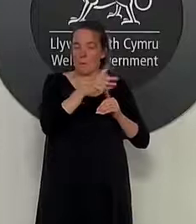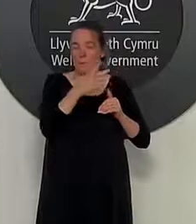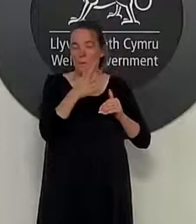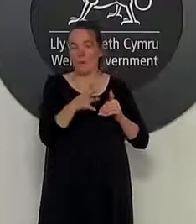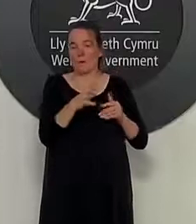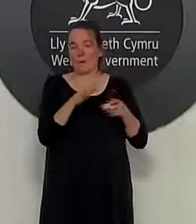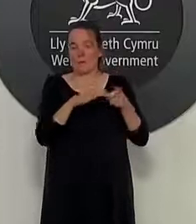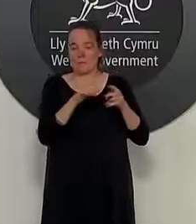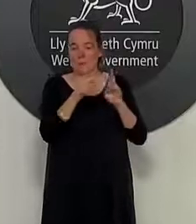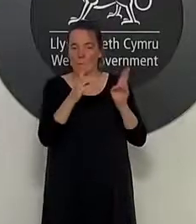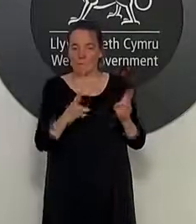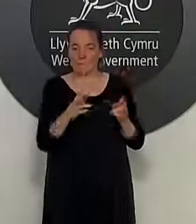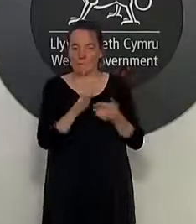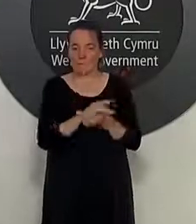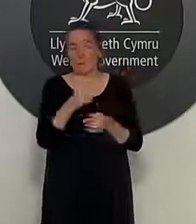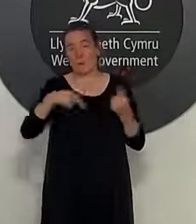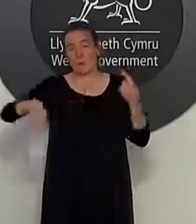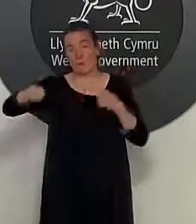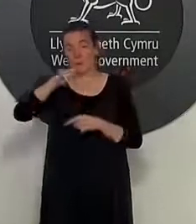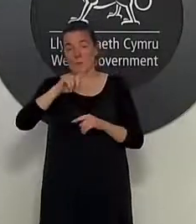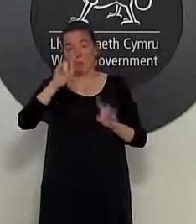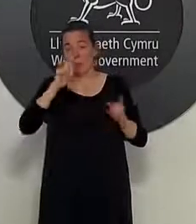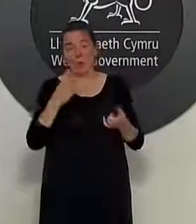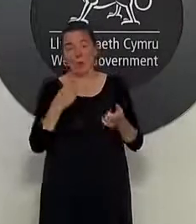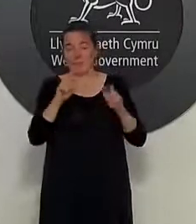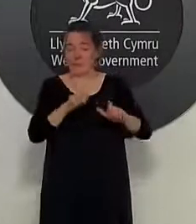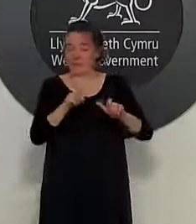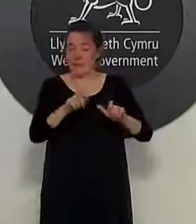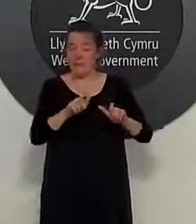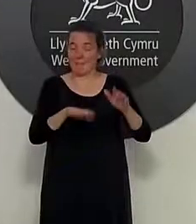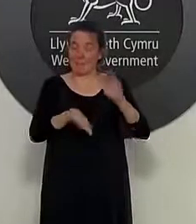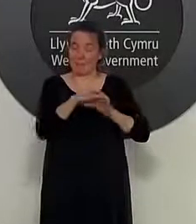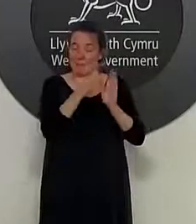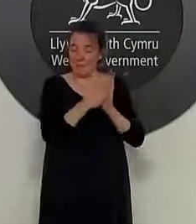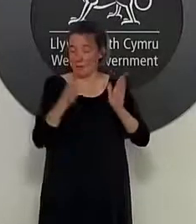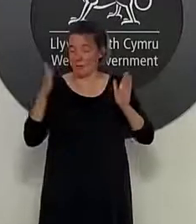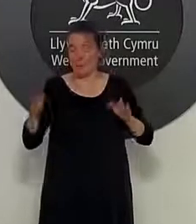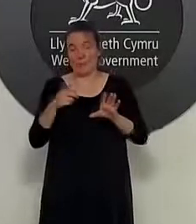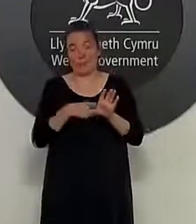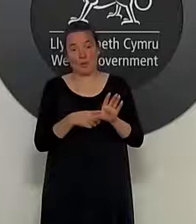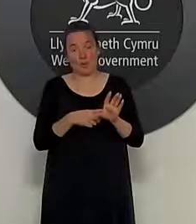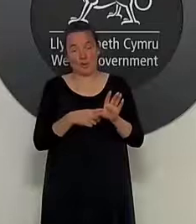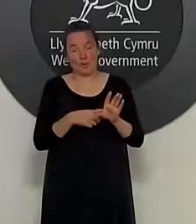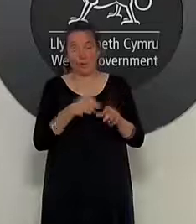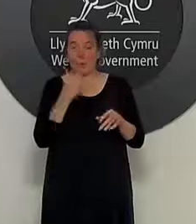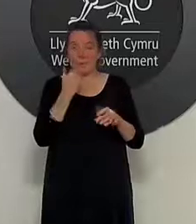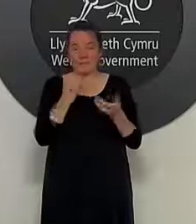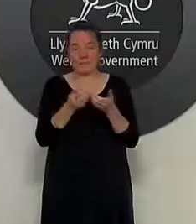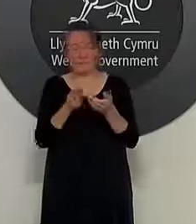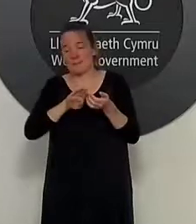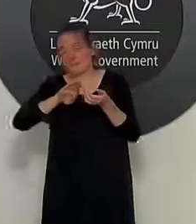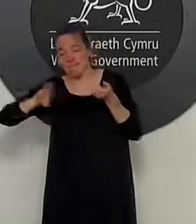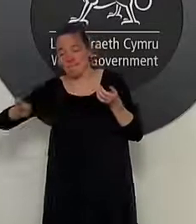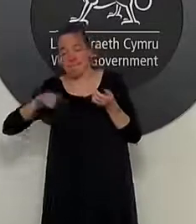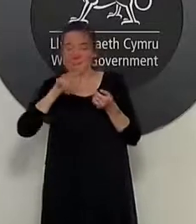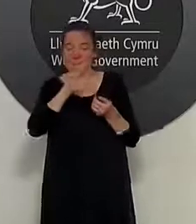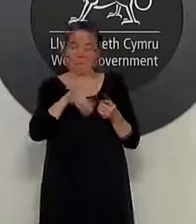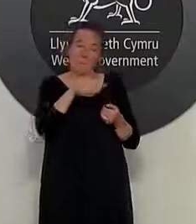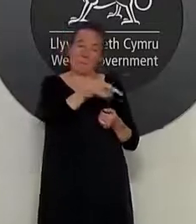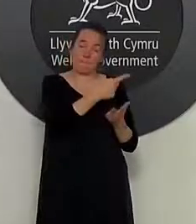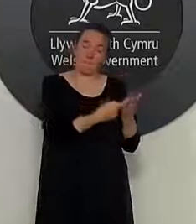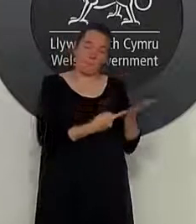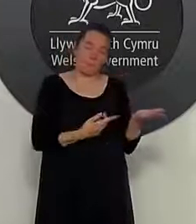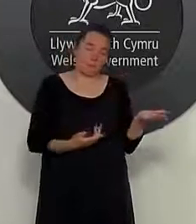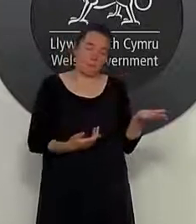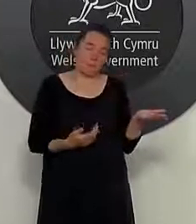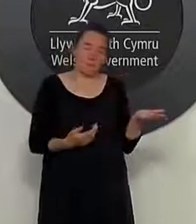occupy all year round have always been exempt from that regime, and nothing that we are proposing